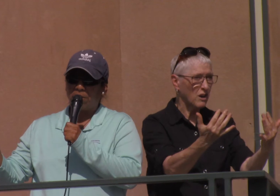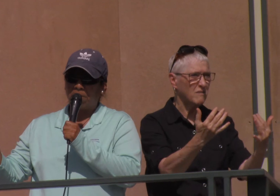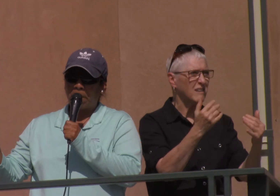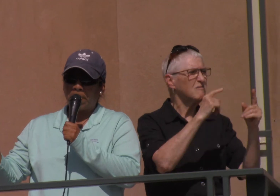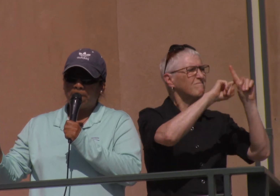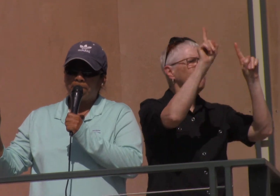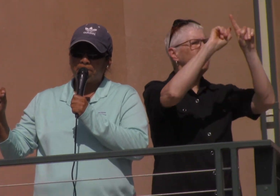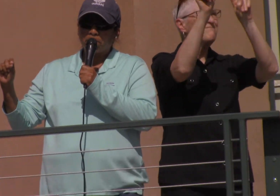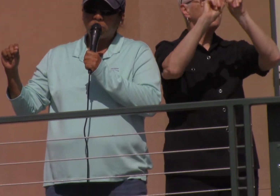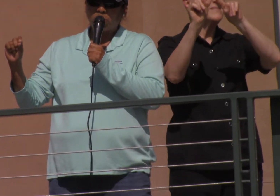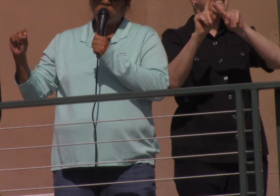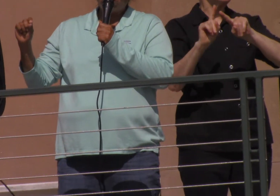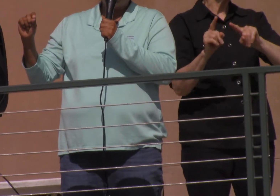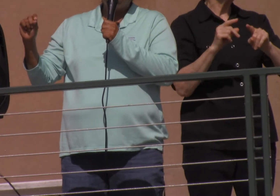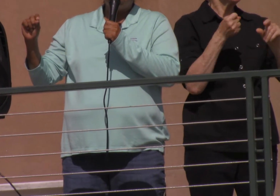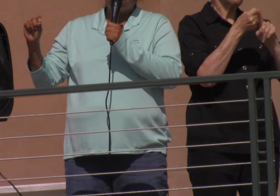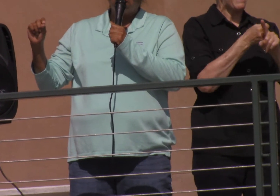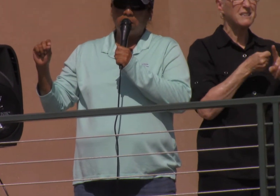different.